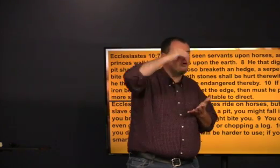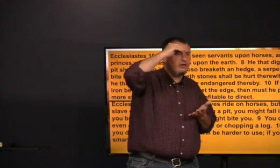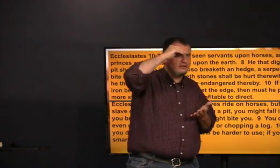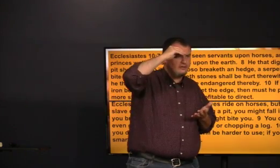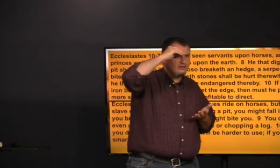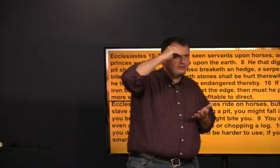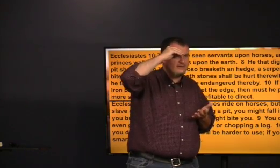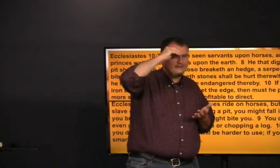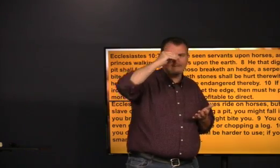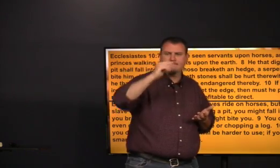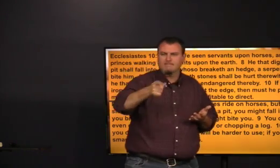it.